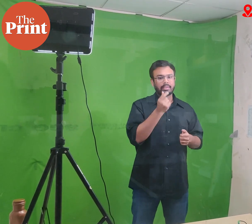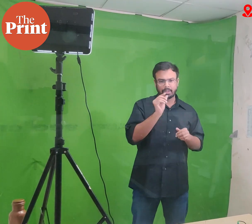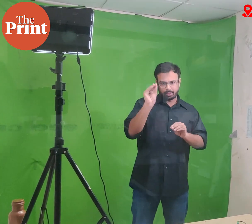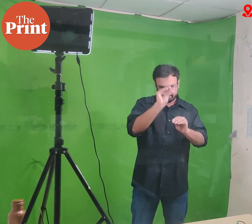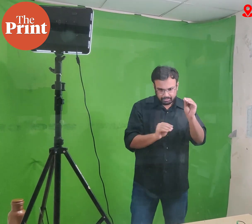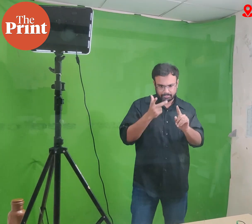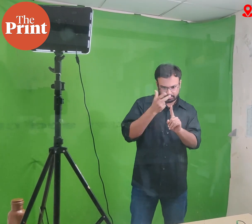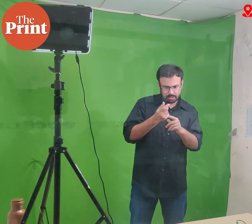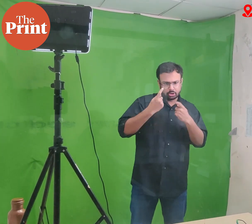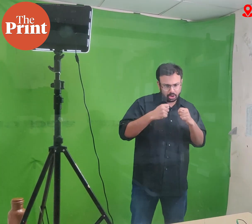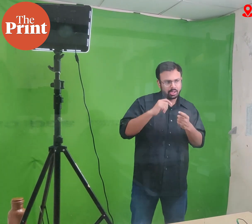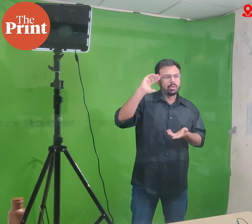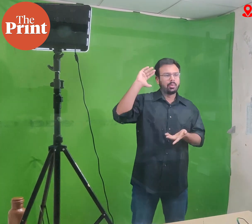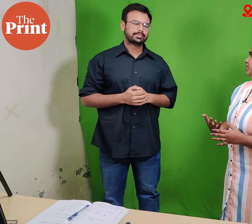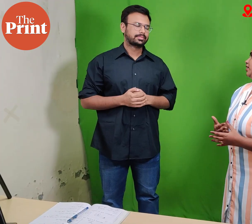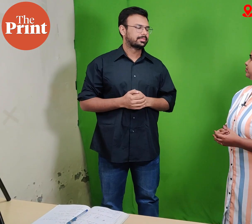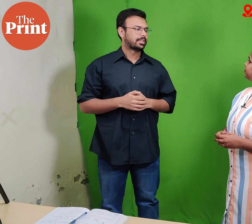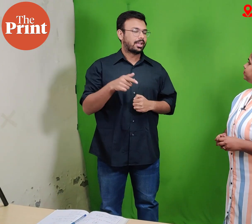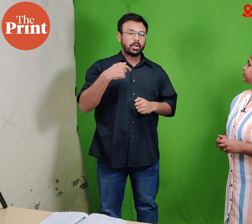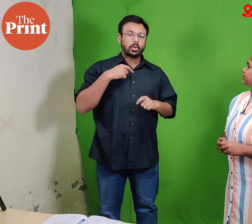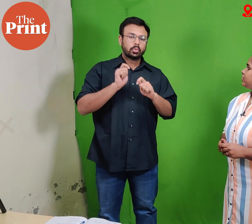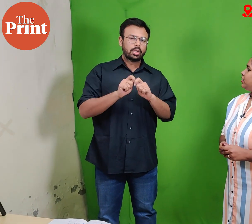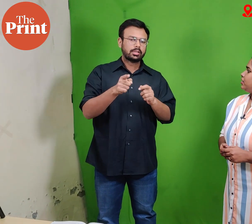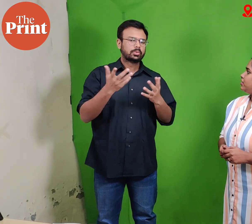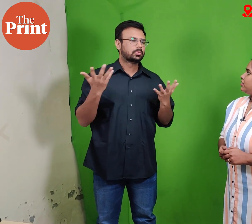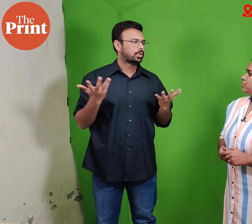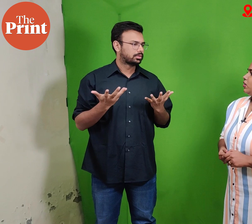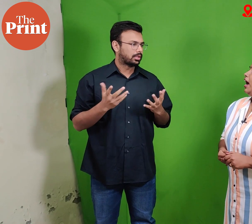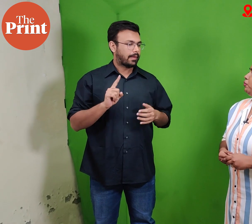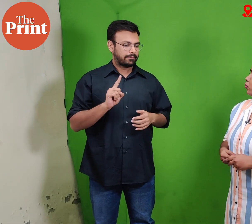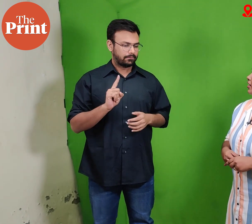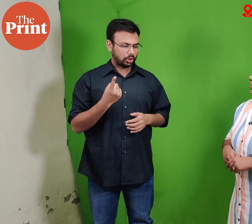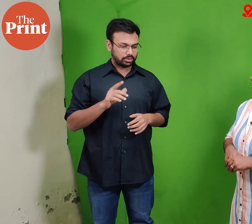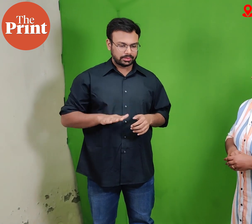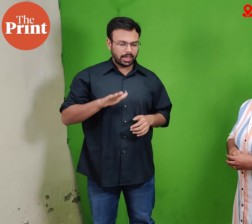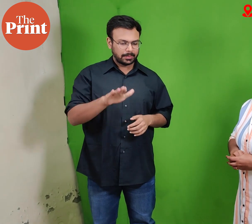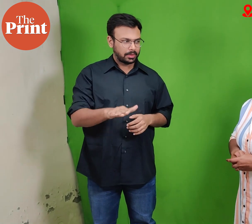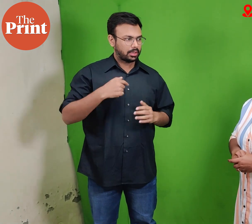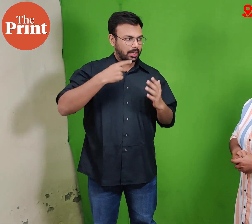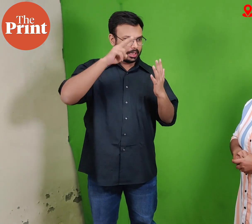simple English words ever could. With the help of Teresa Arulwati, an